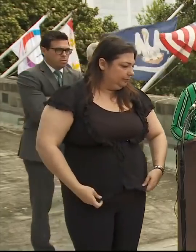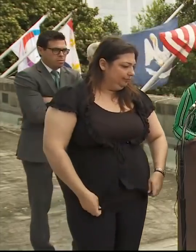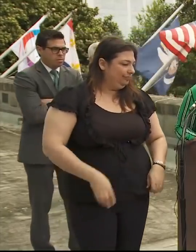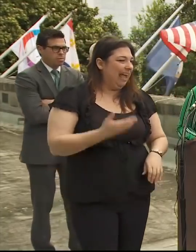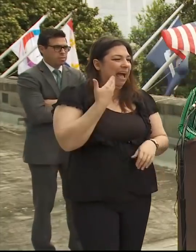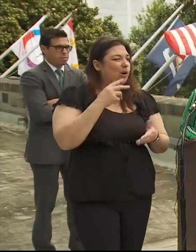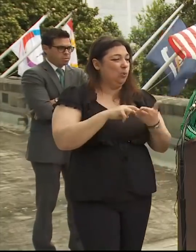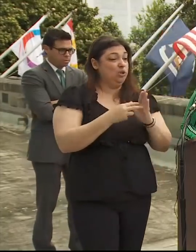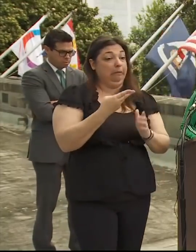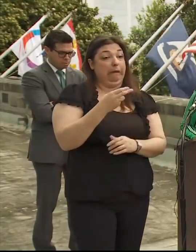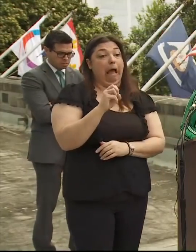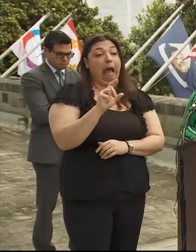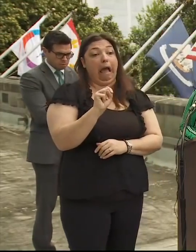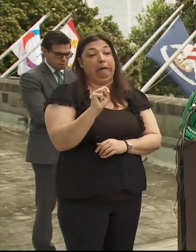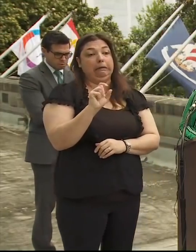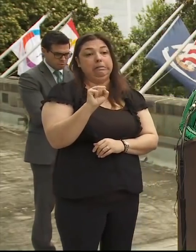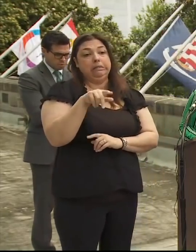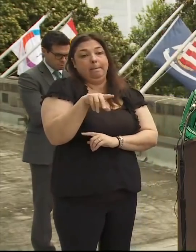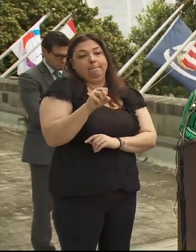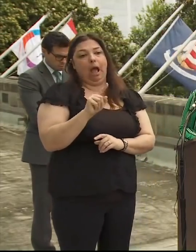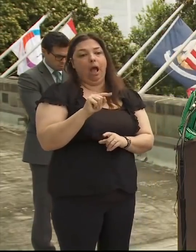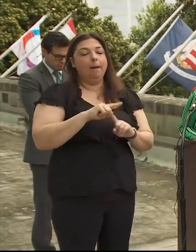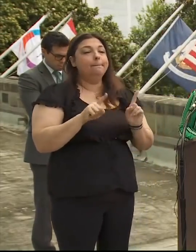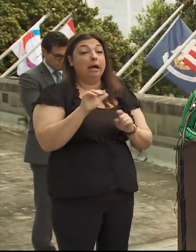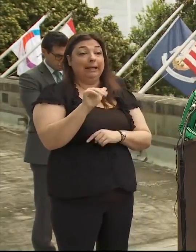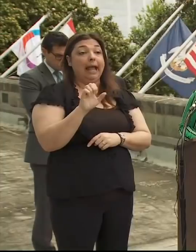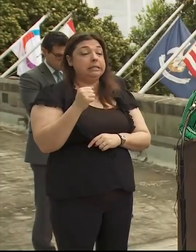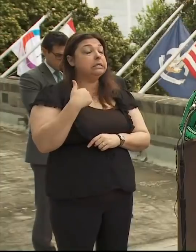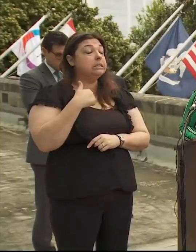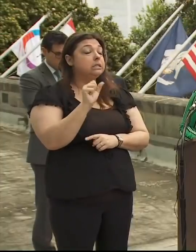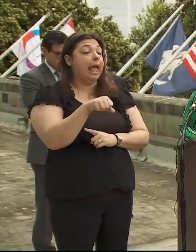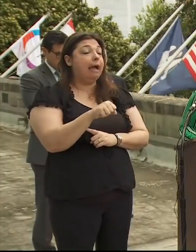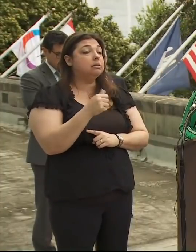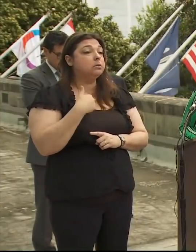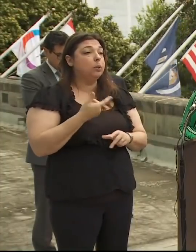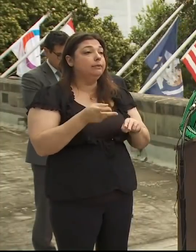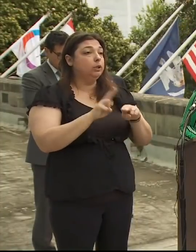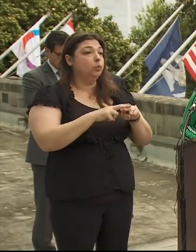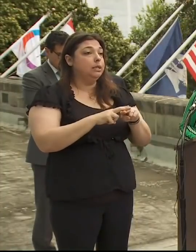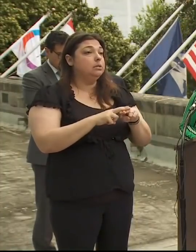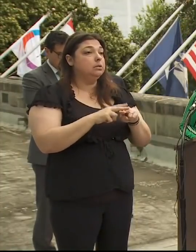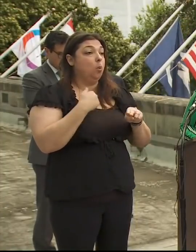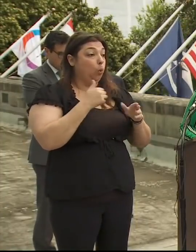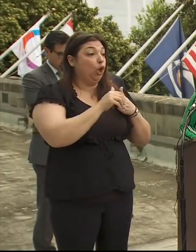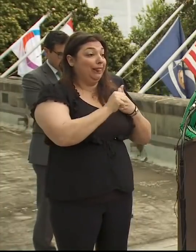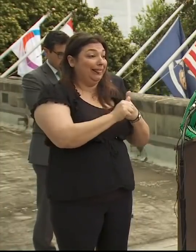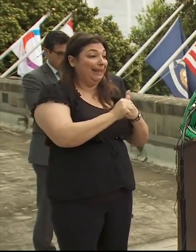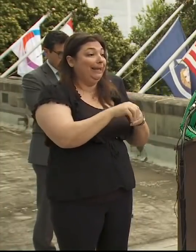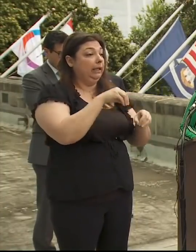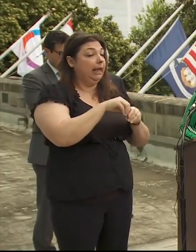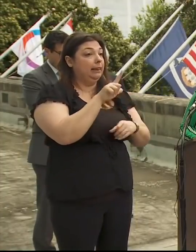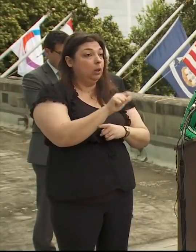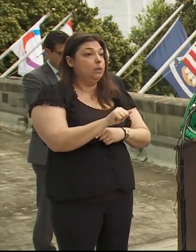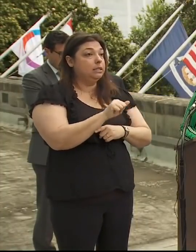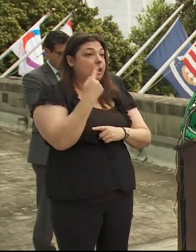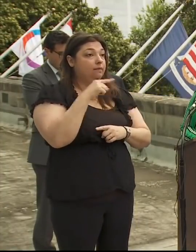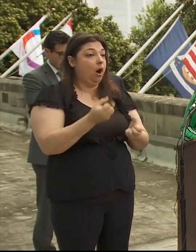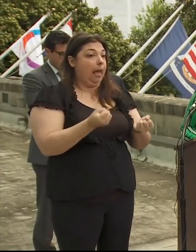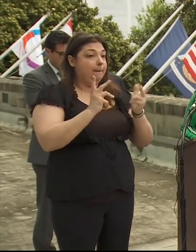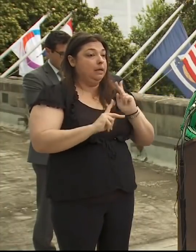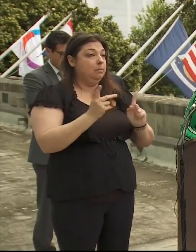don't know what you mean by that, but in terms of cases, we're leading the state of Louisiana in the cases,